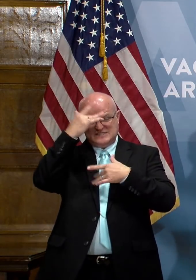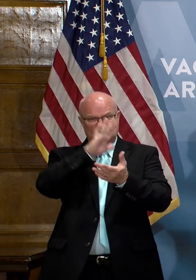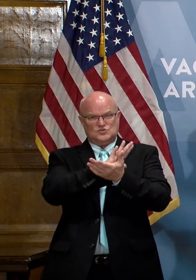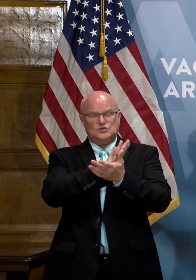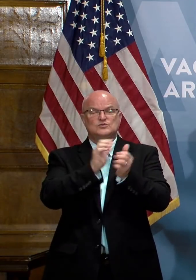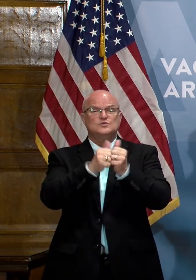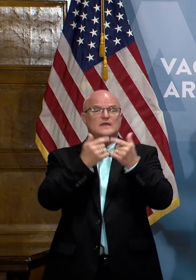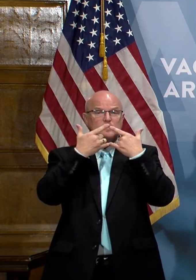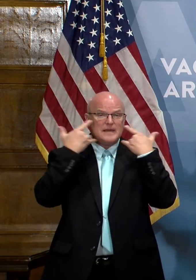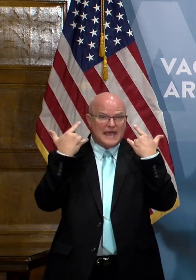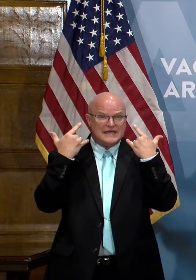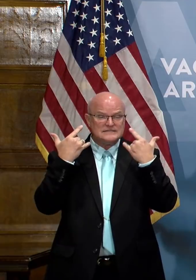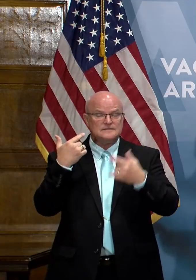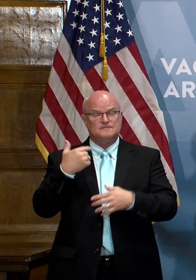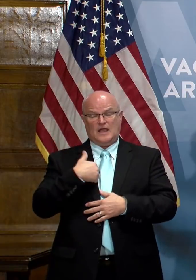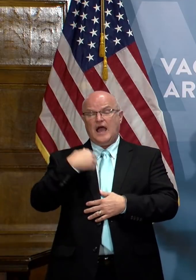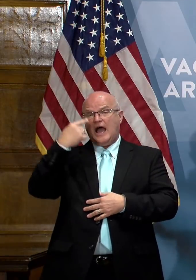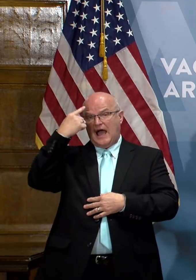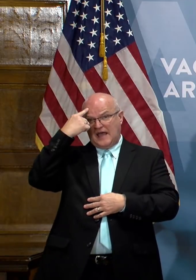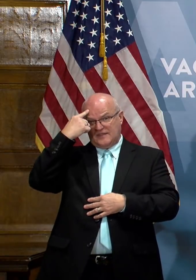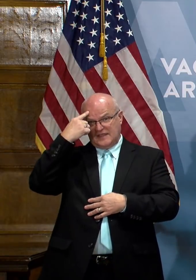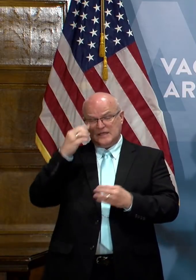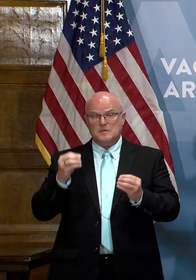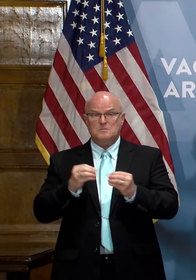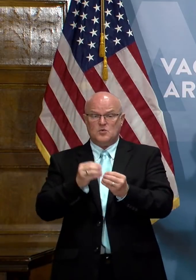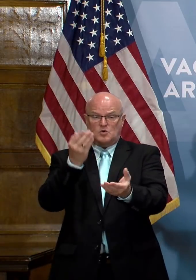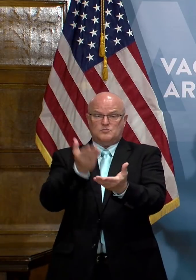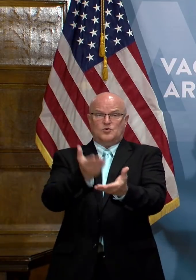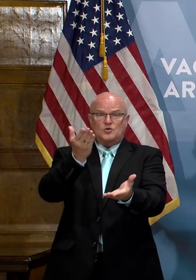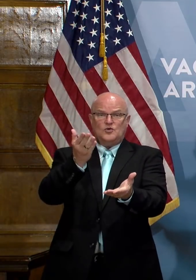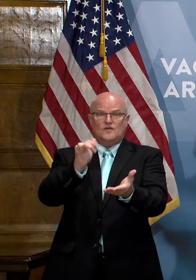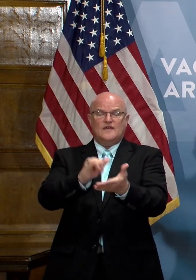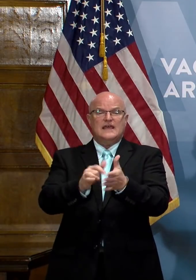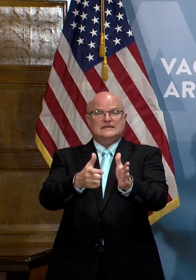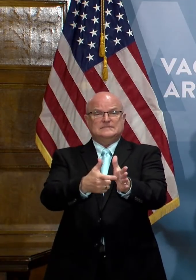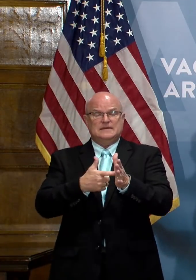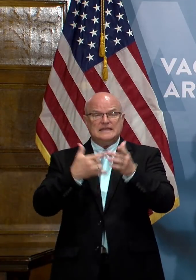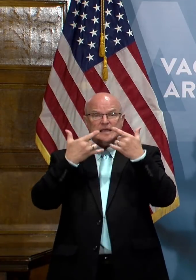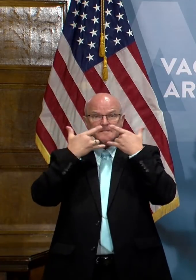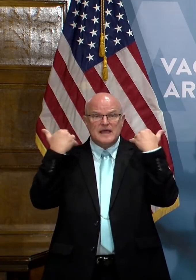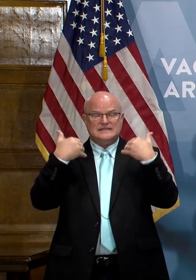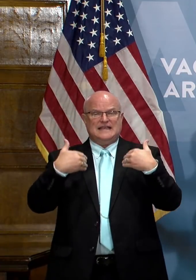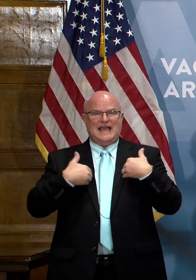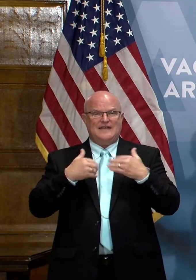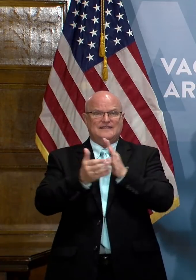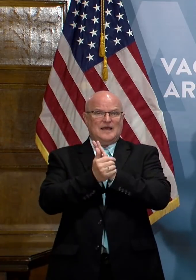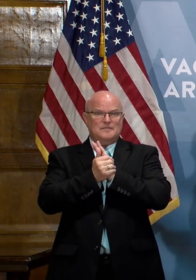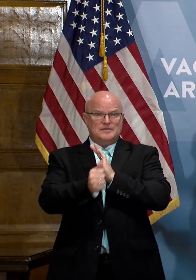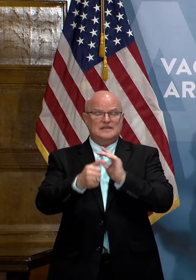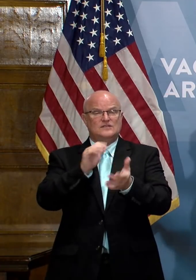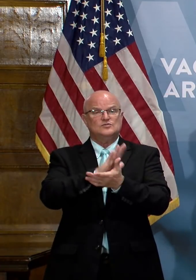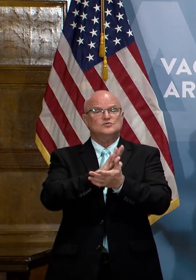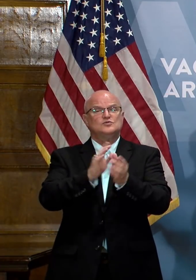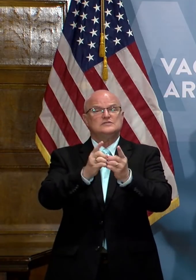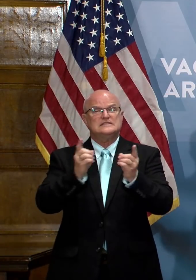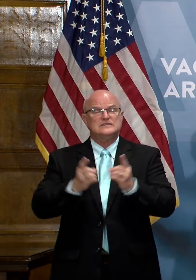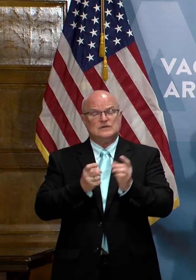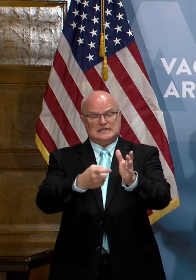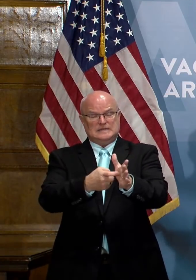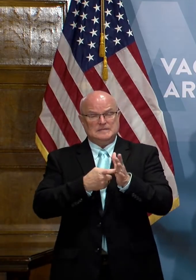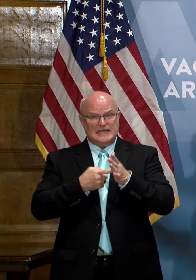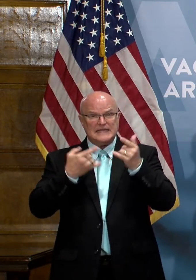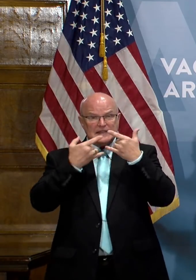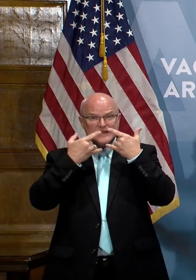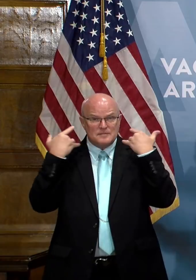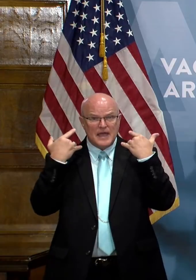at masks. So again, I think this is further evidence that mandating masks, or having that ability of the school district to mandate the